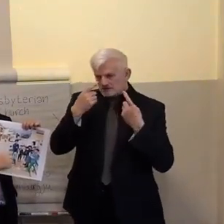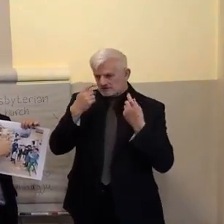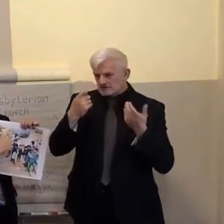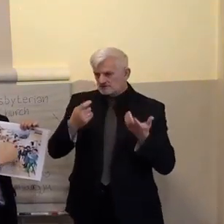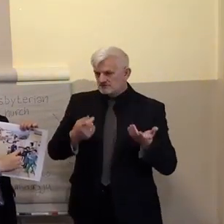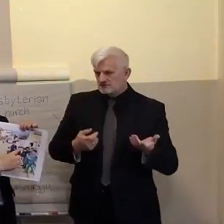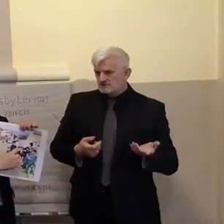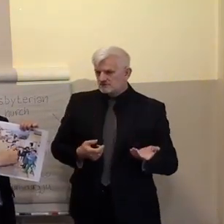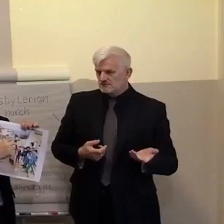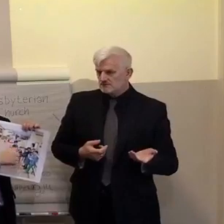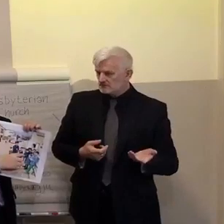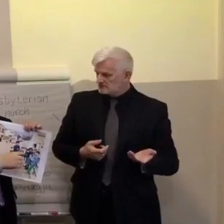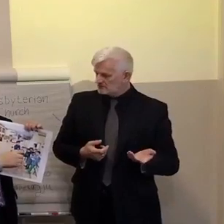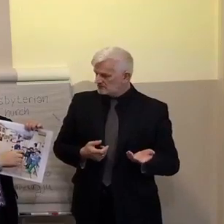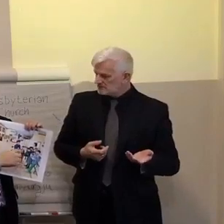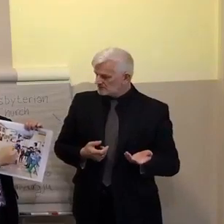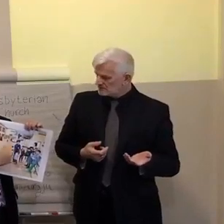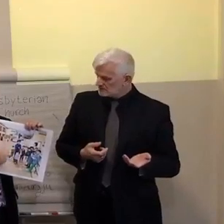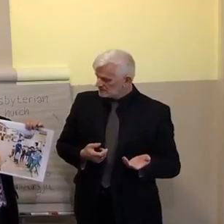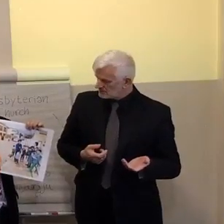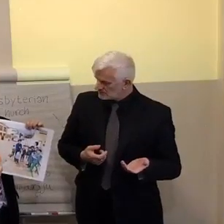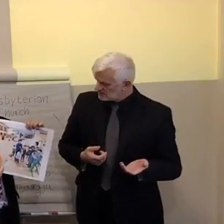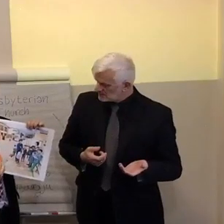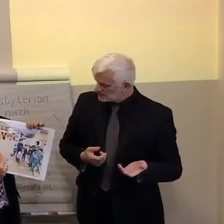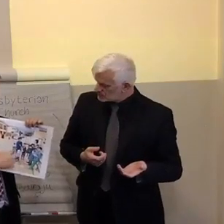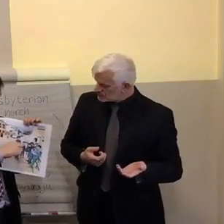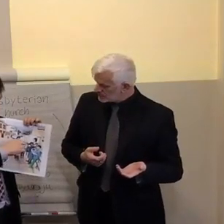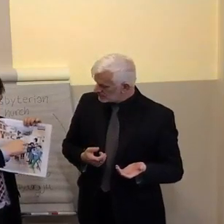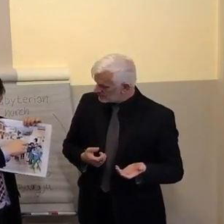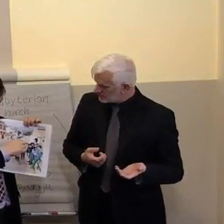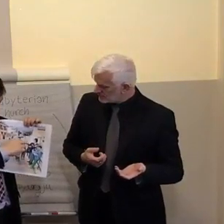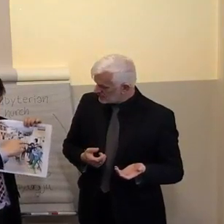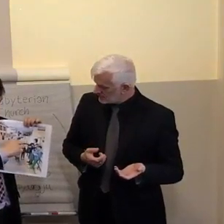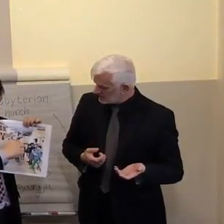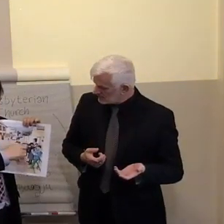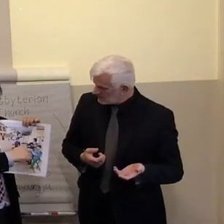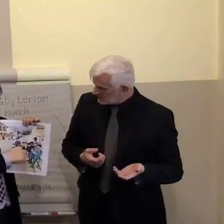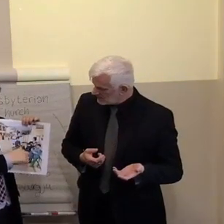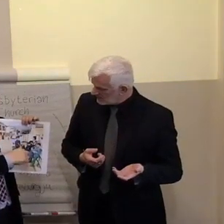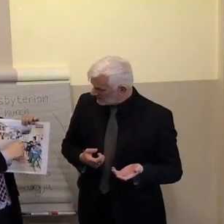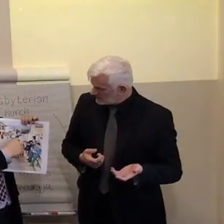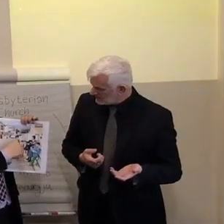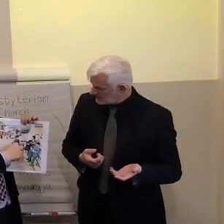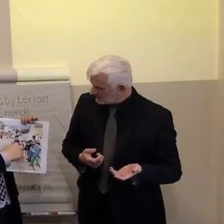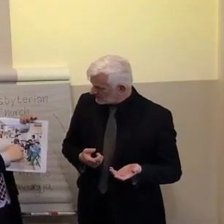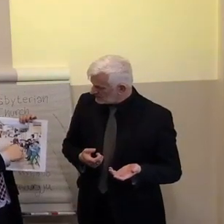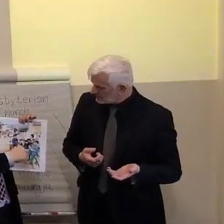Her daughter divorced a few years ago. Yes, grandchildren, daughter